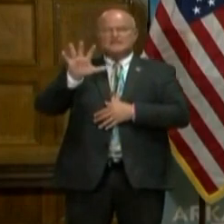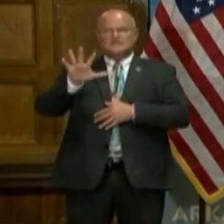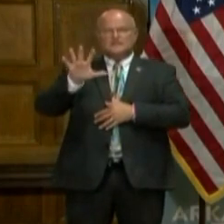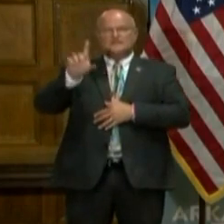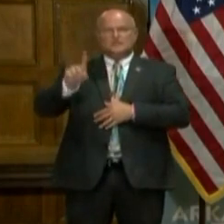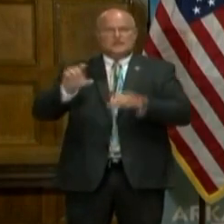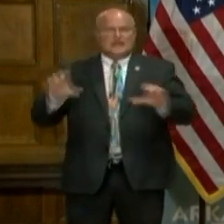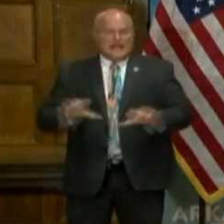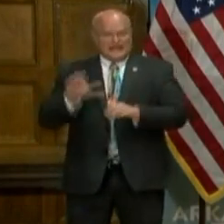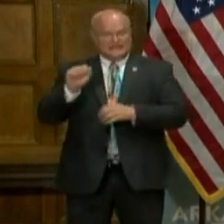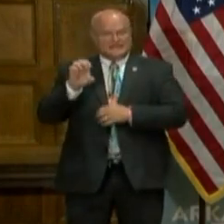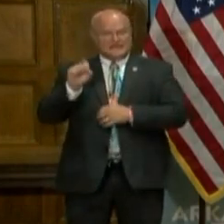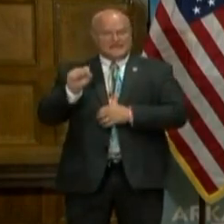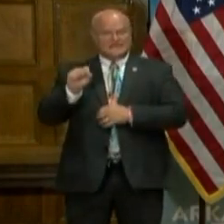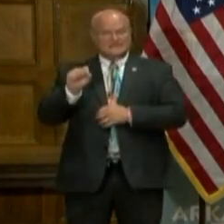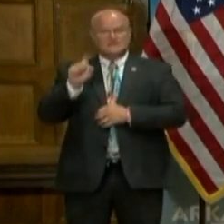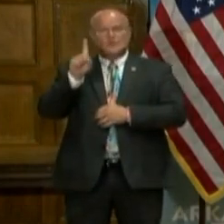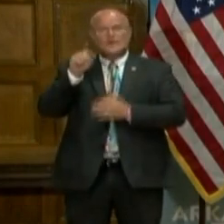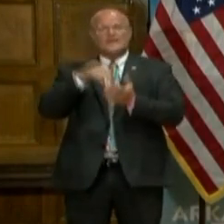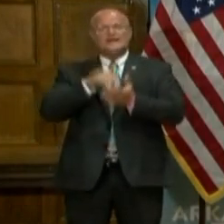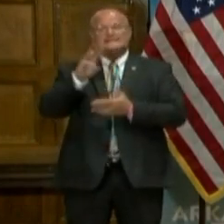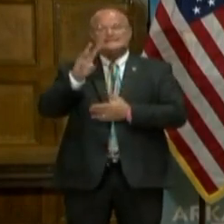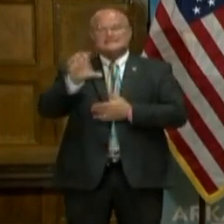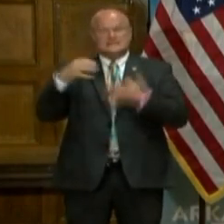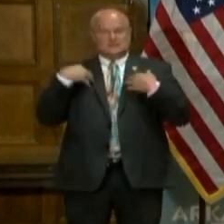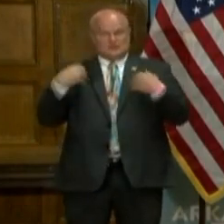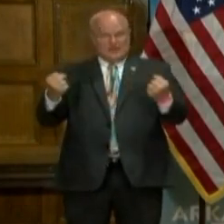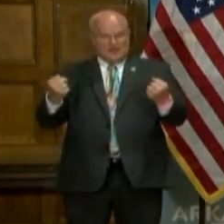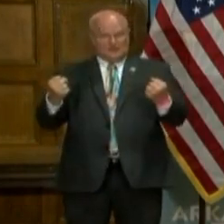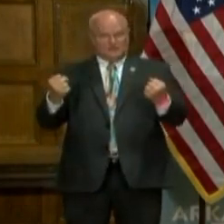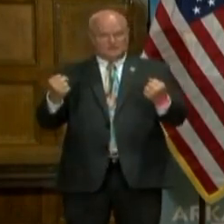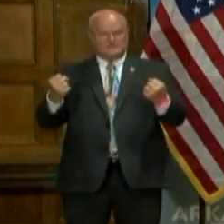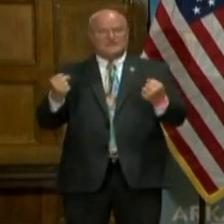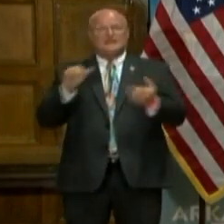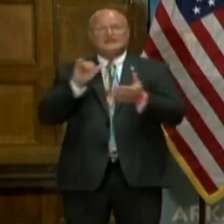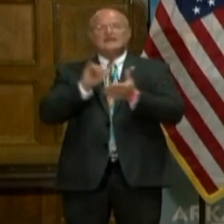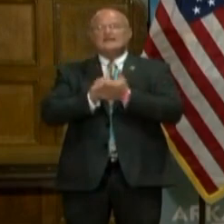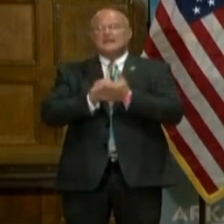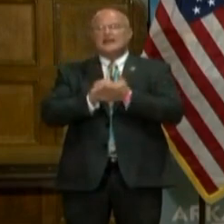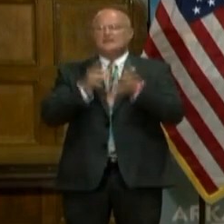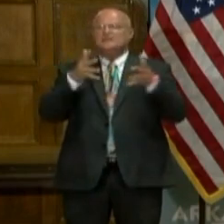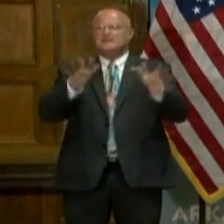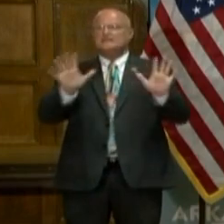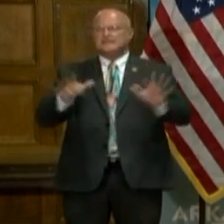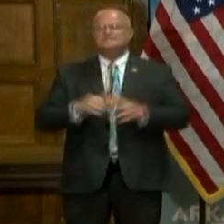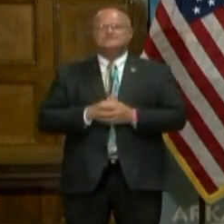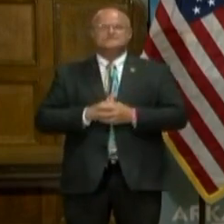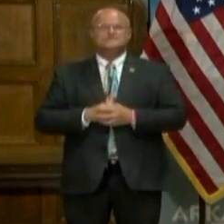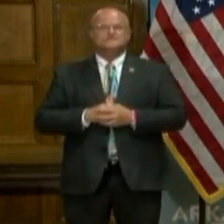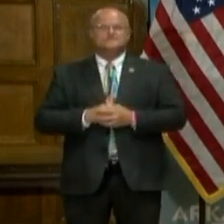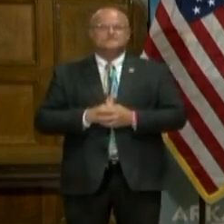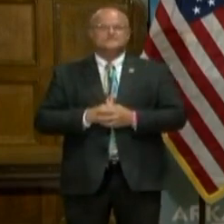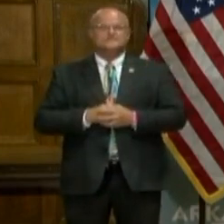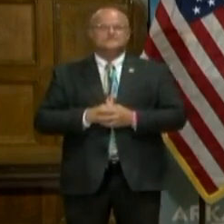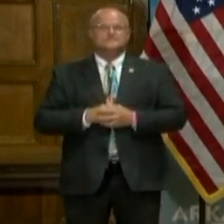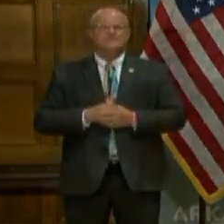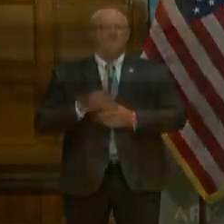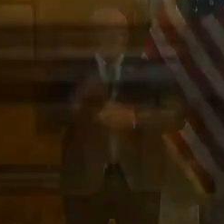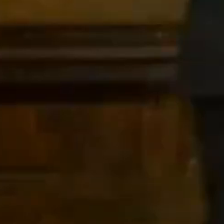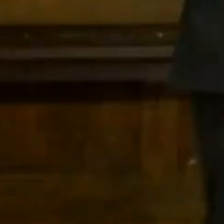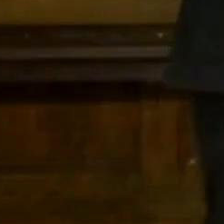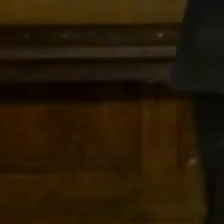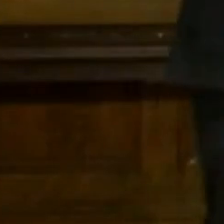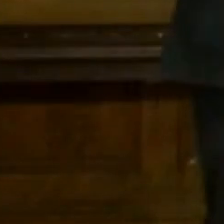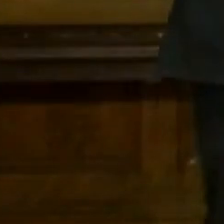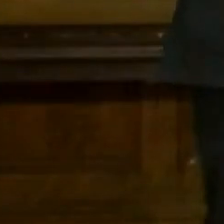active cases. We've had 1,600 recovered, and so we'll leave that there. I do want to